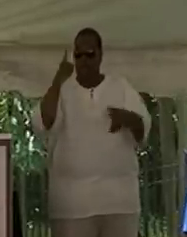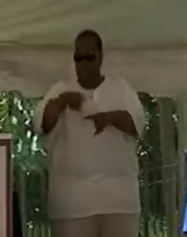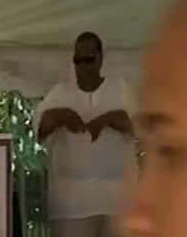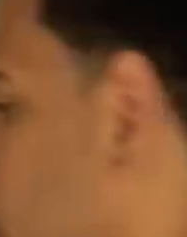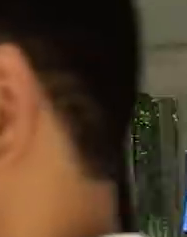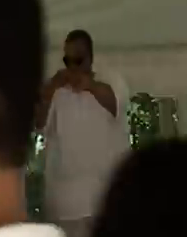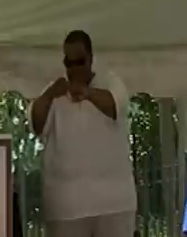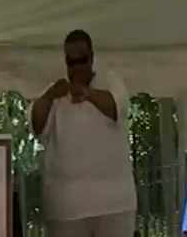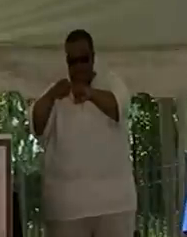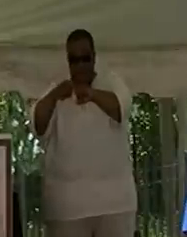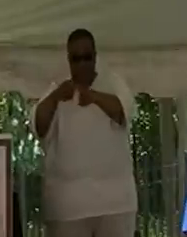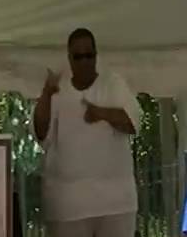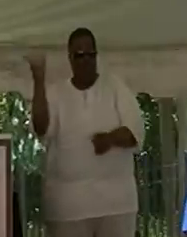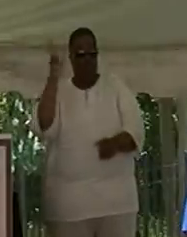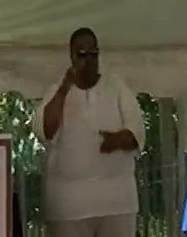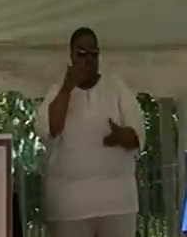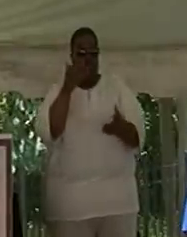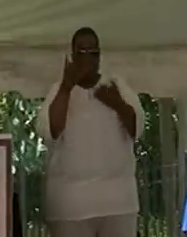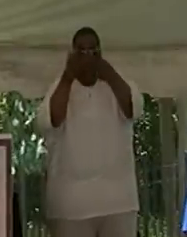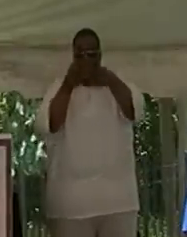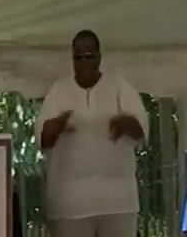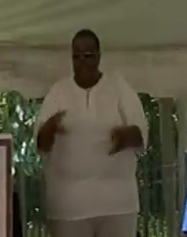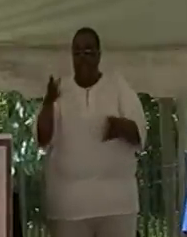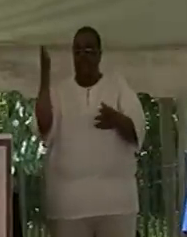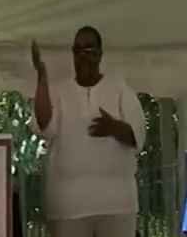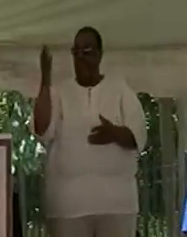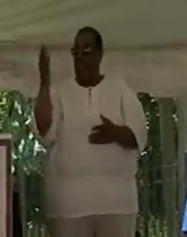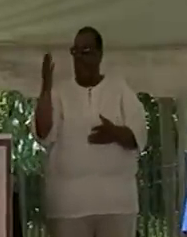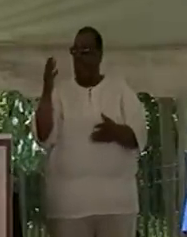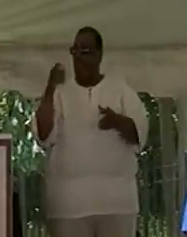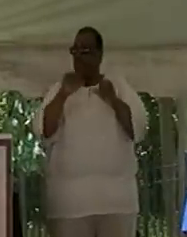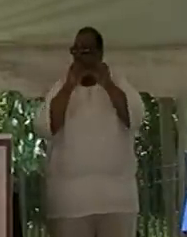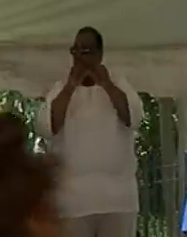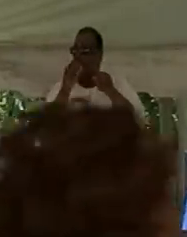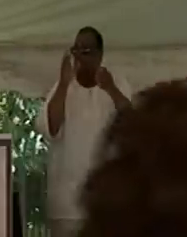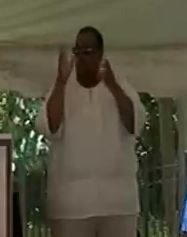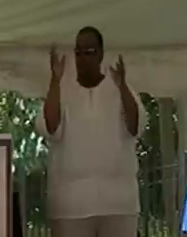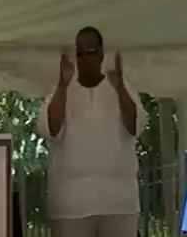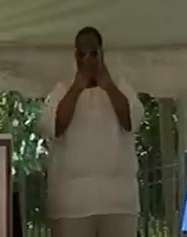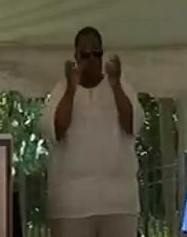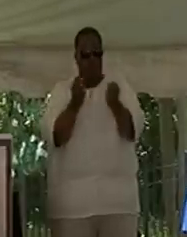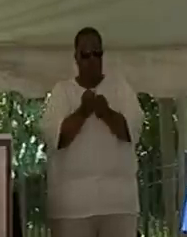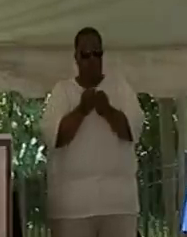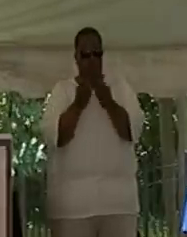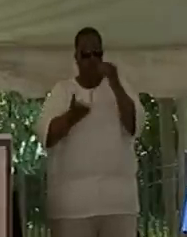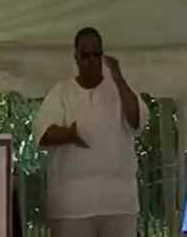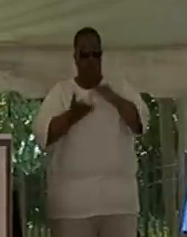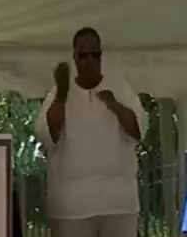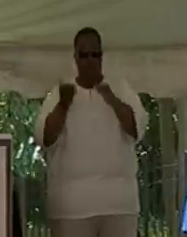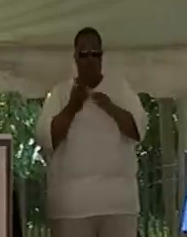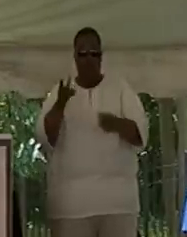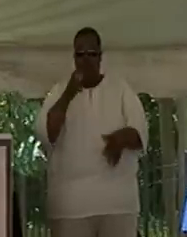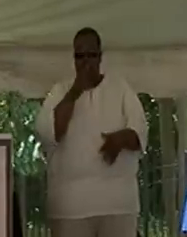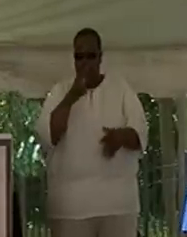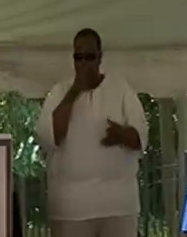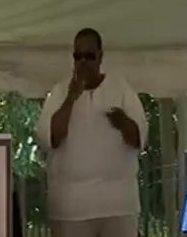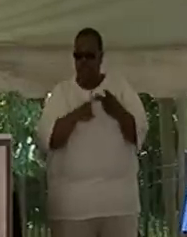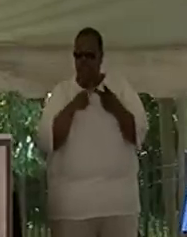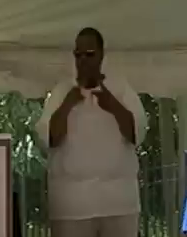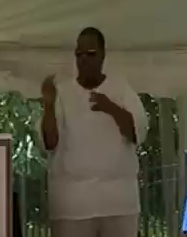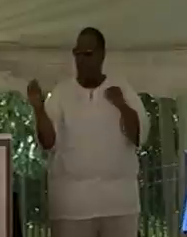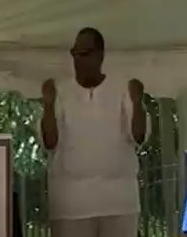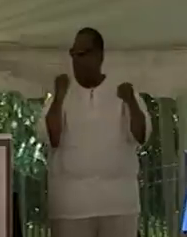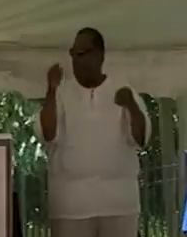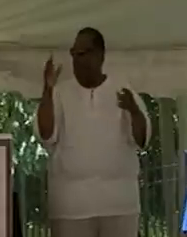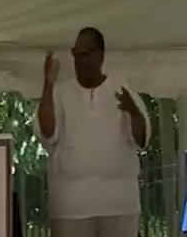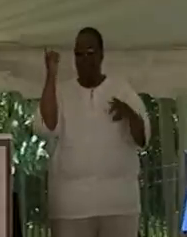stop to hear some very brief remarks and then continue with our workshops. So we're going to run the luncheon, the moon